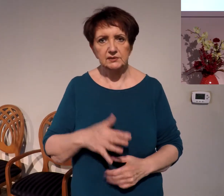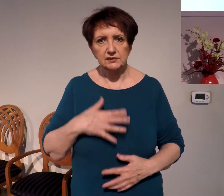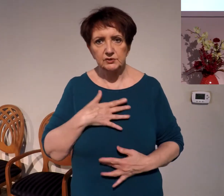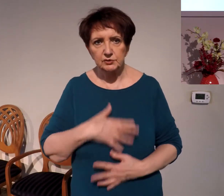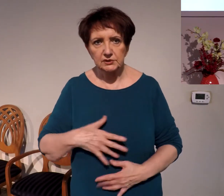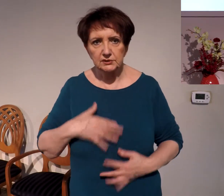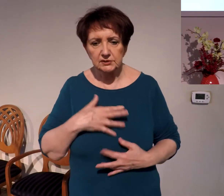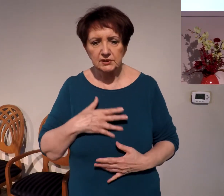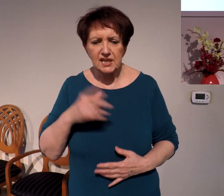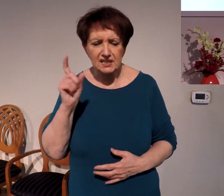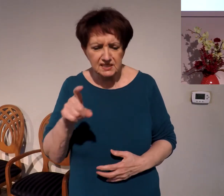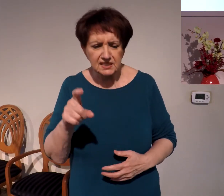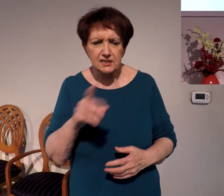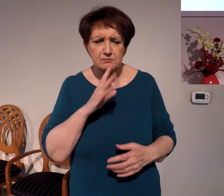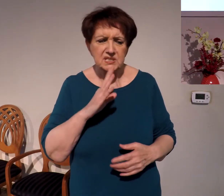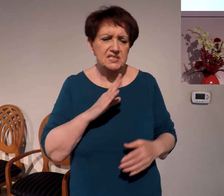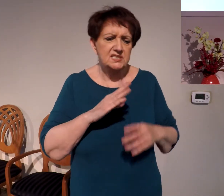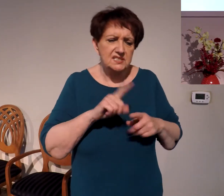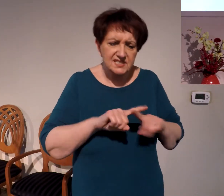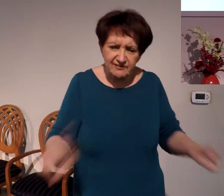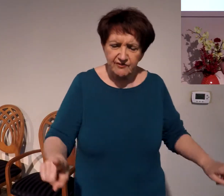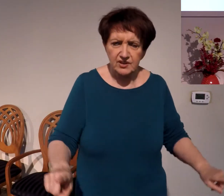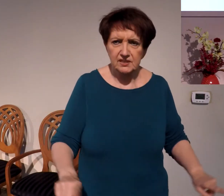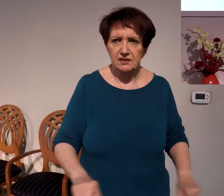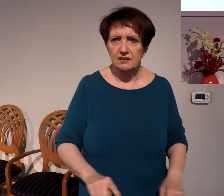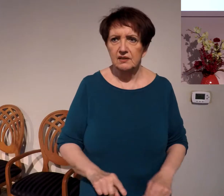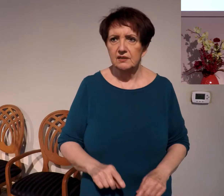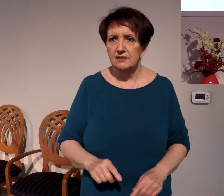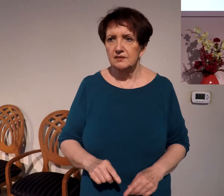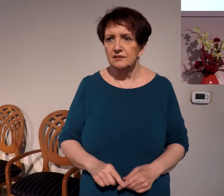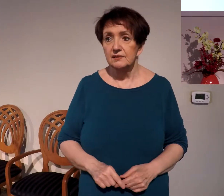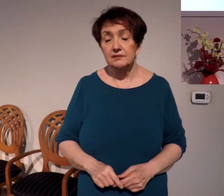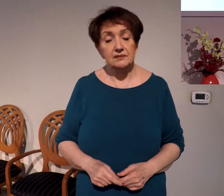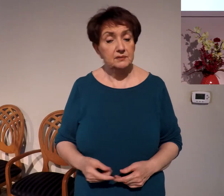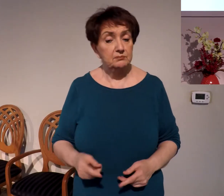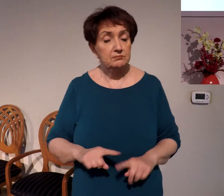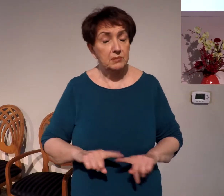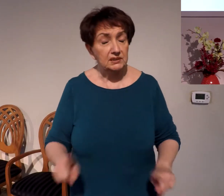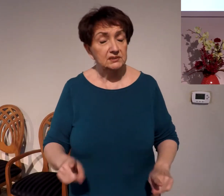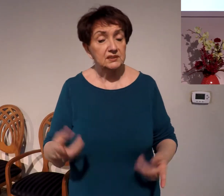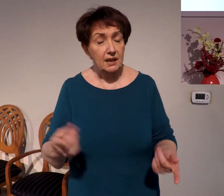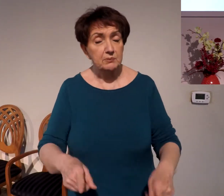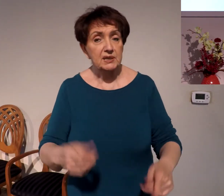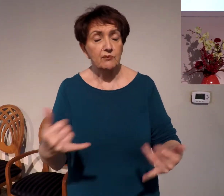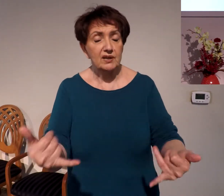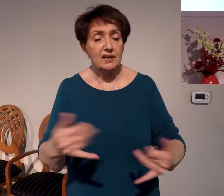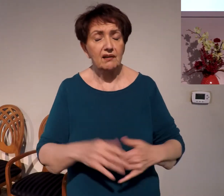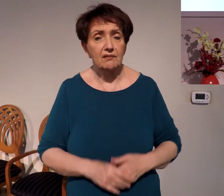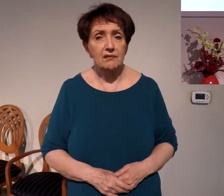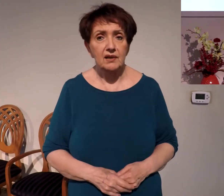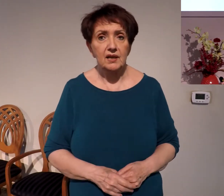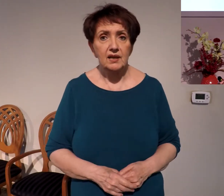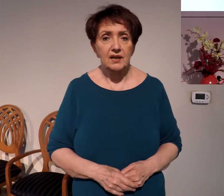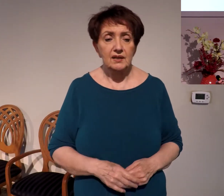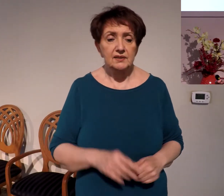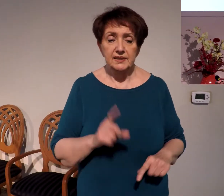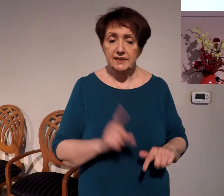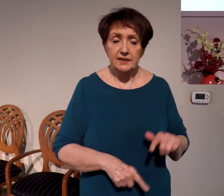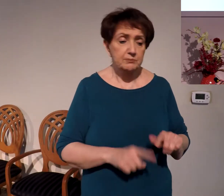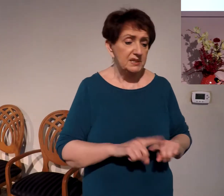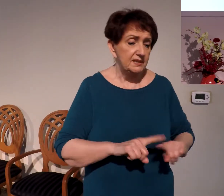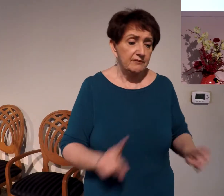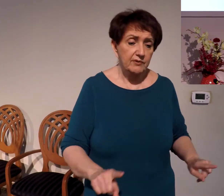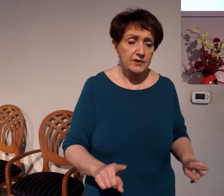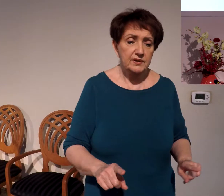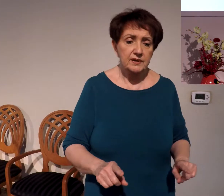to be different than it is. But it is what it is right now. This does not mean it can't be different as we